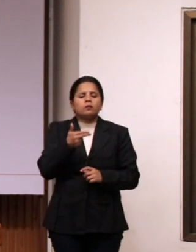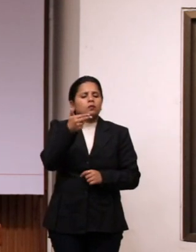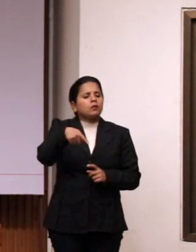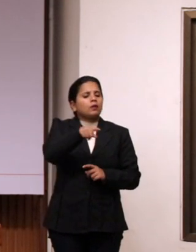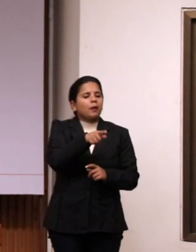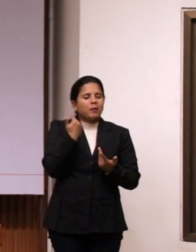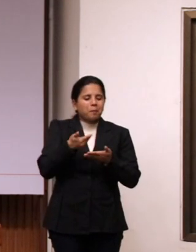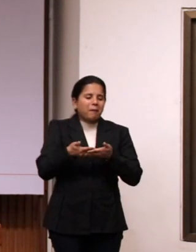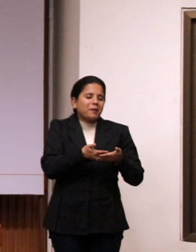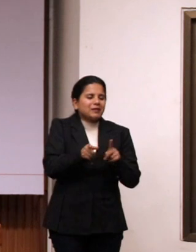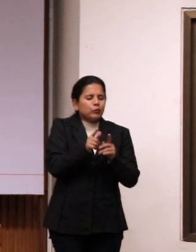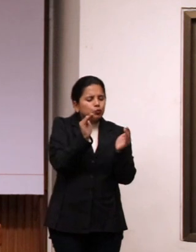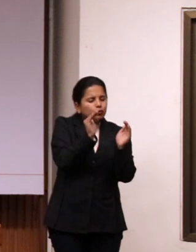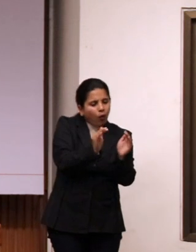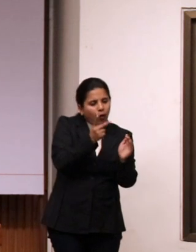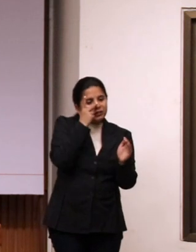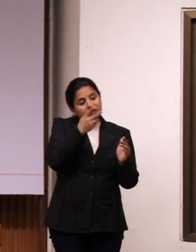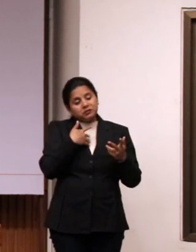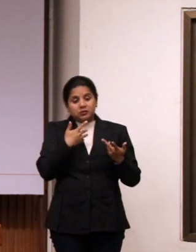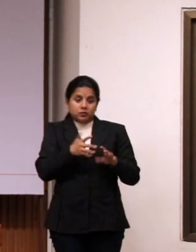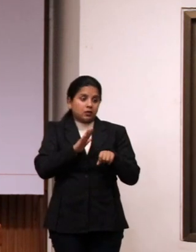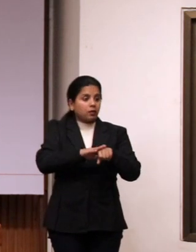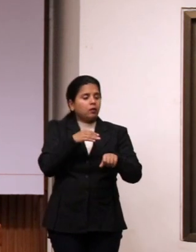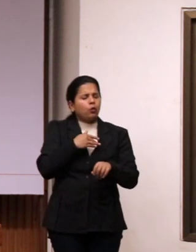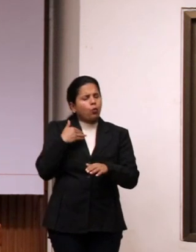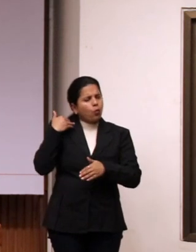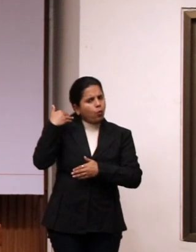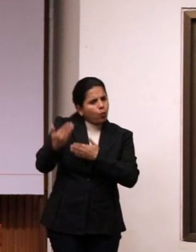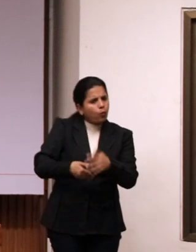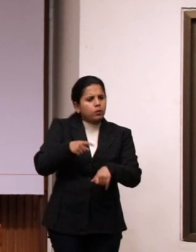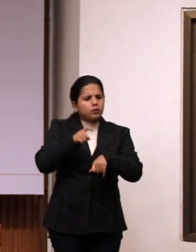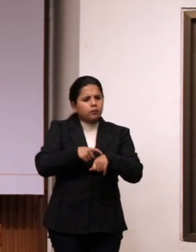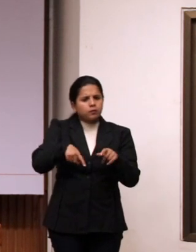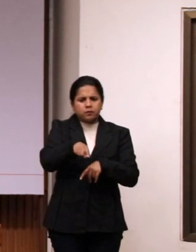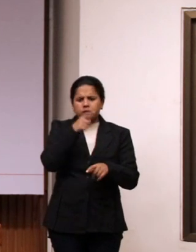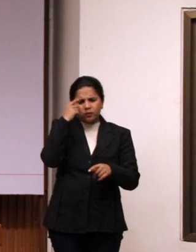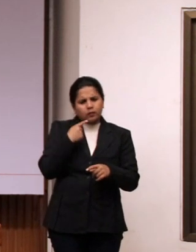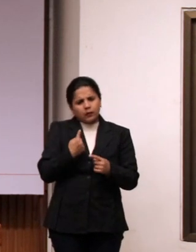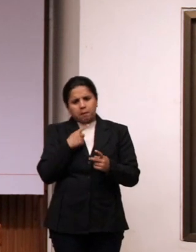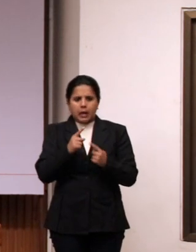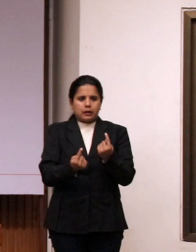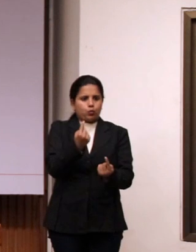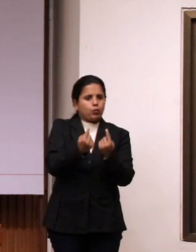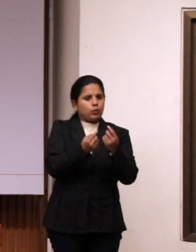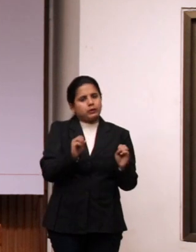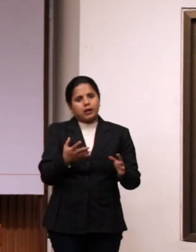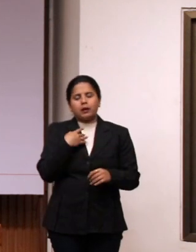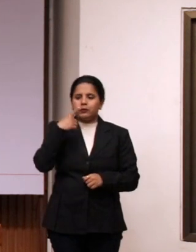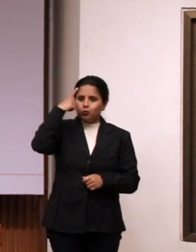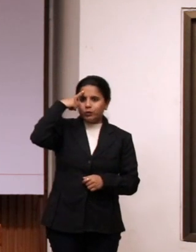it was a baby. And I over a period of time, people thought that let's create grassland,